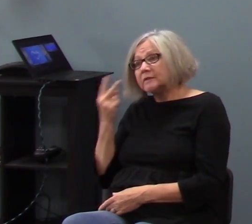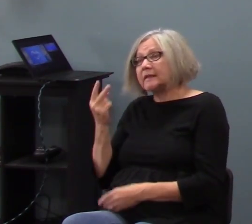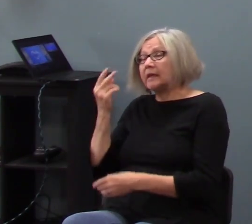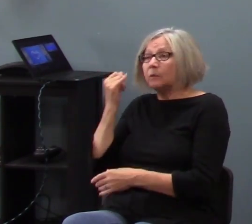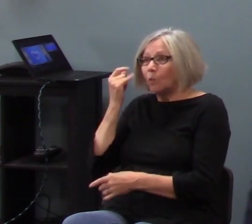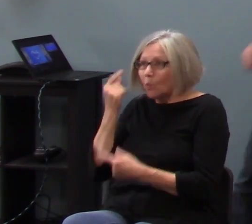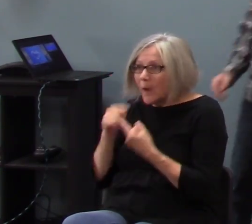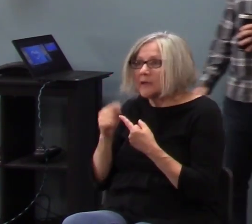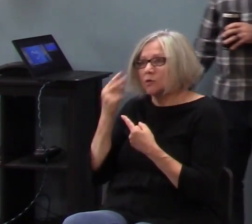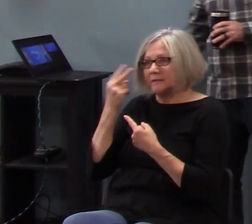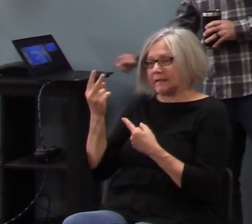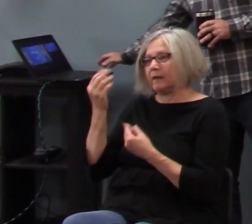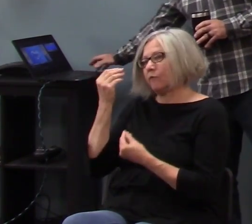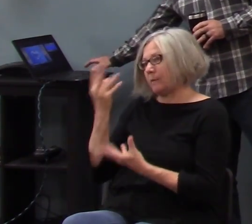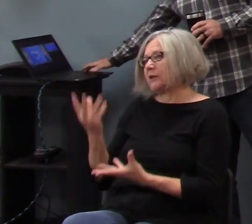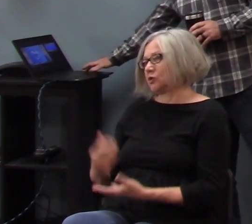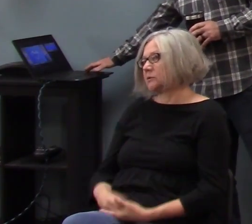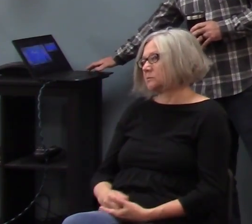not.